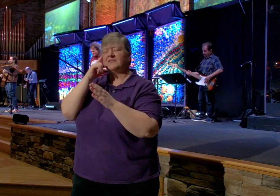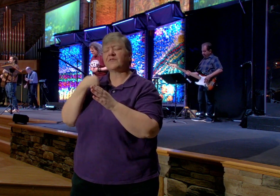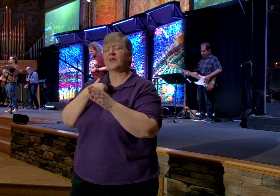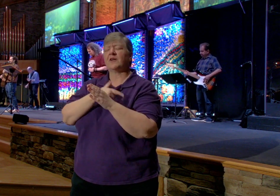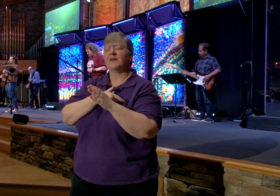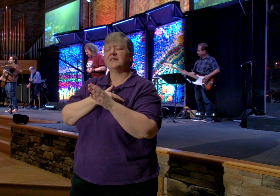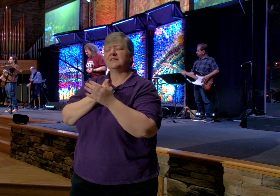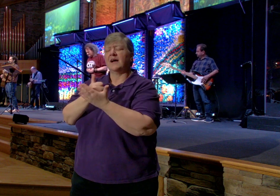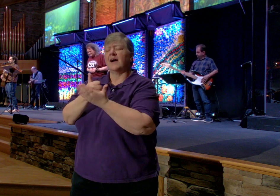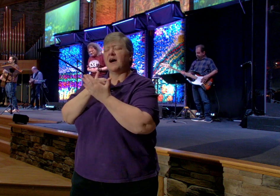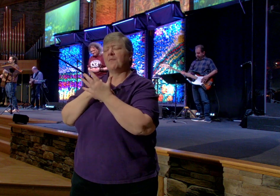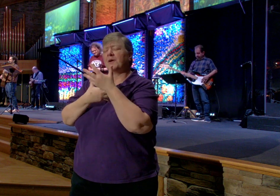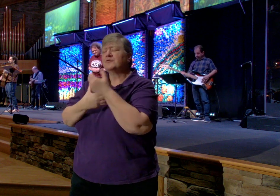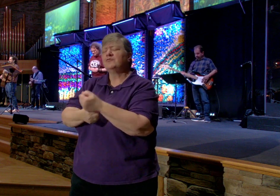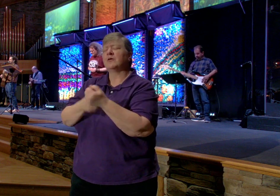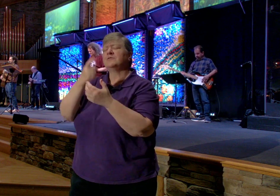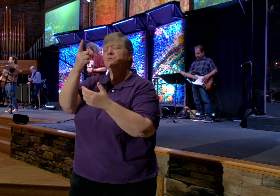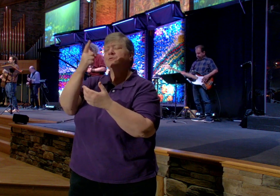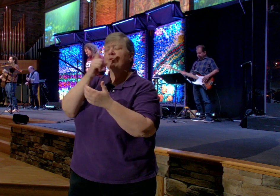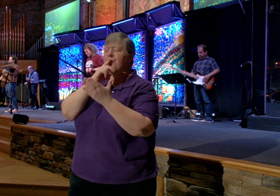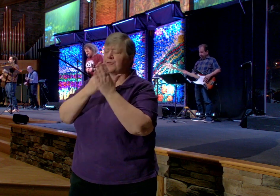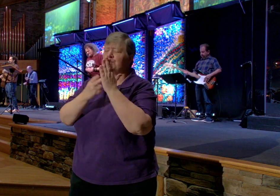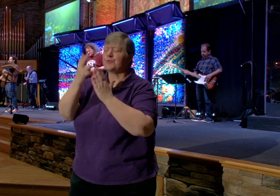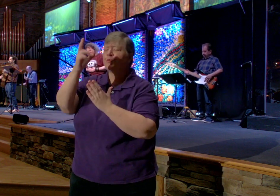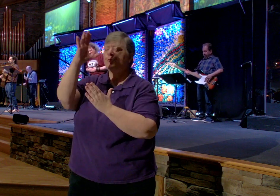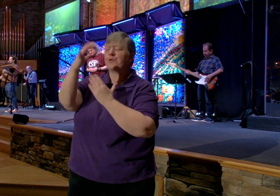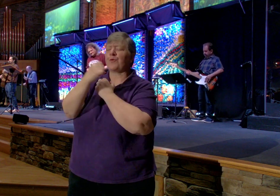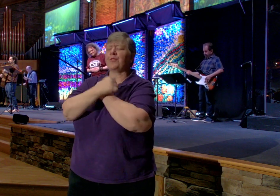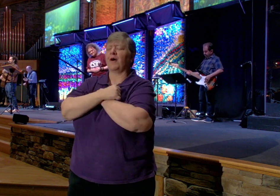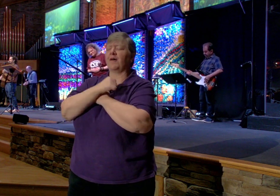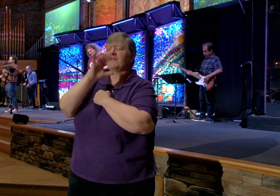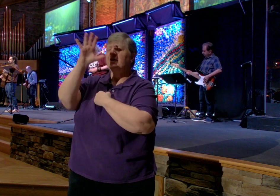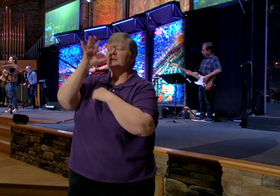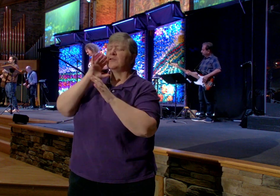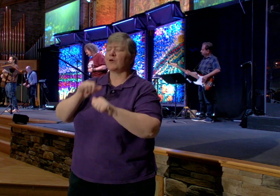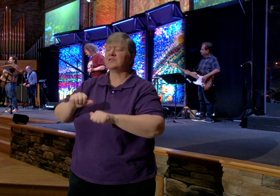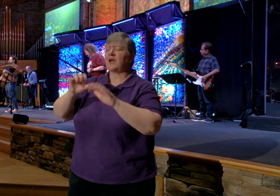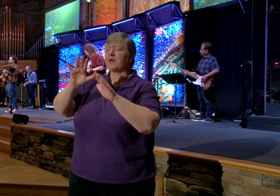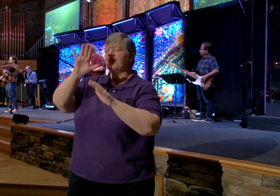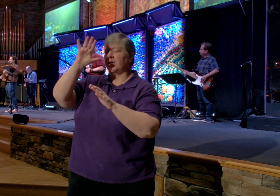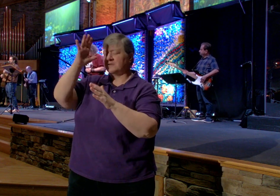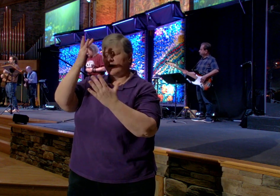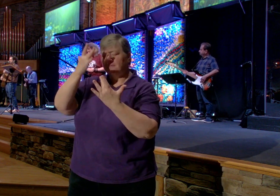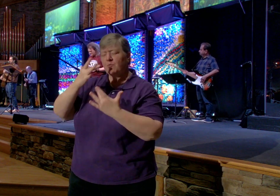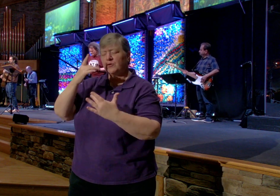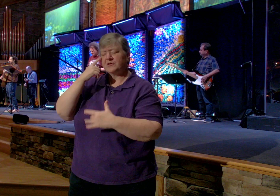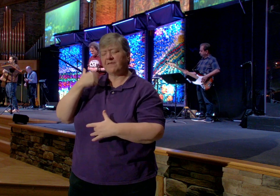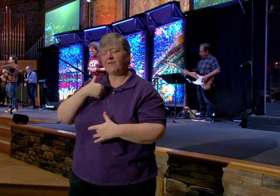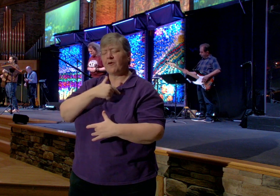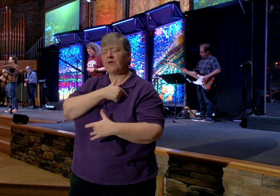you. Help us trust the truth that is your love, that is your sacrifice, that is your mercy for us, Jesus.